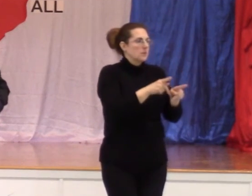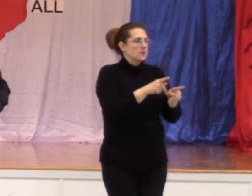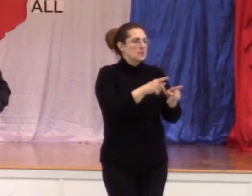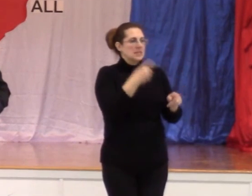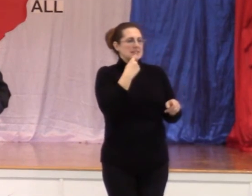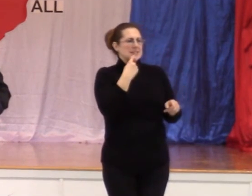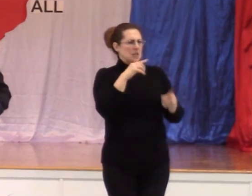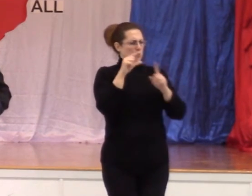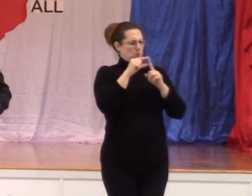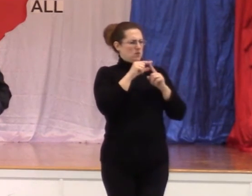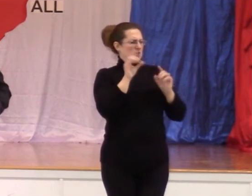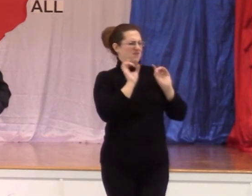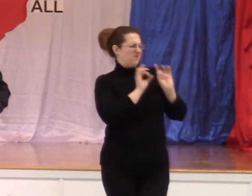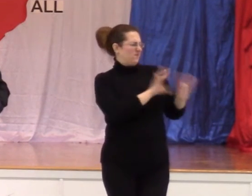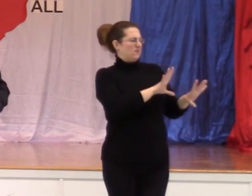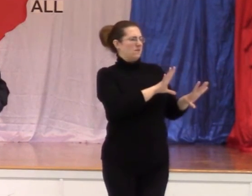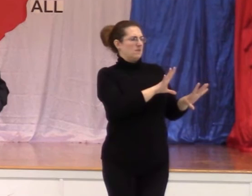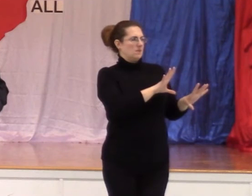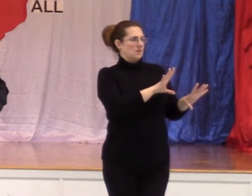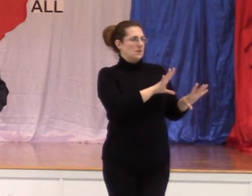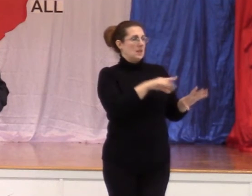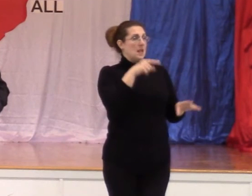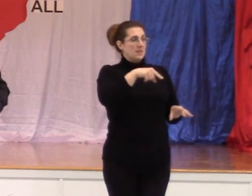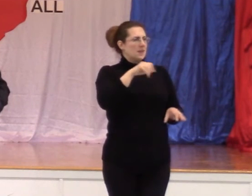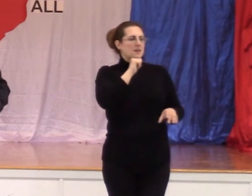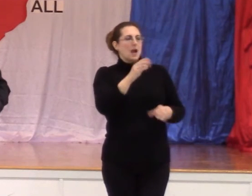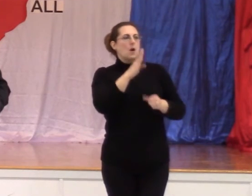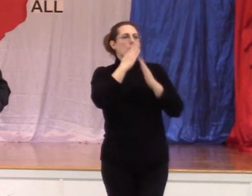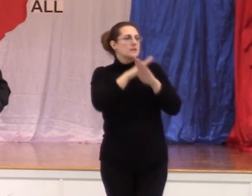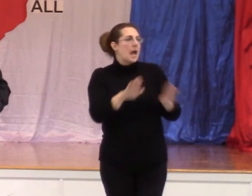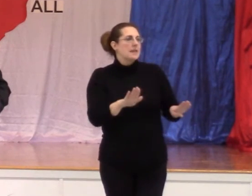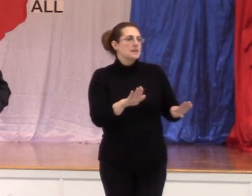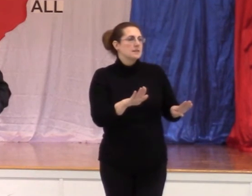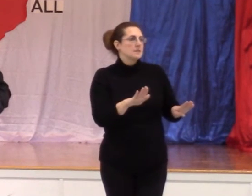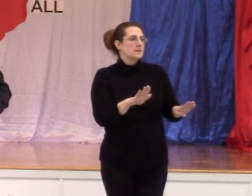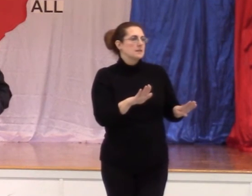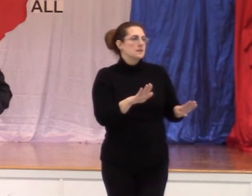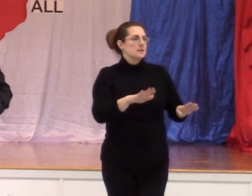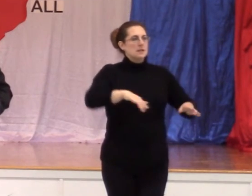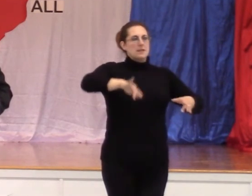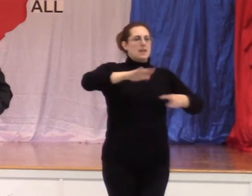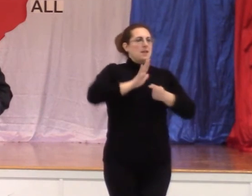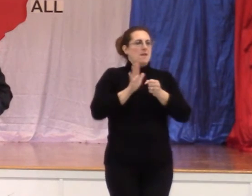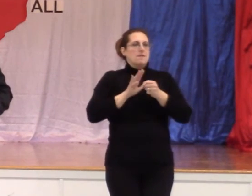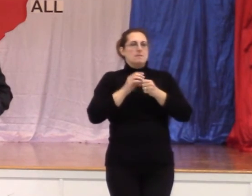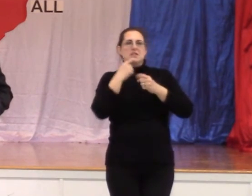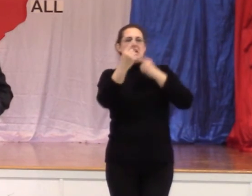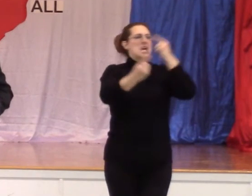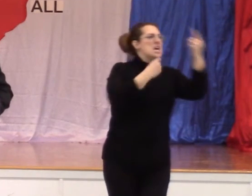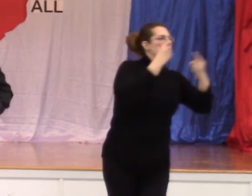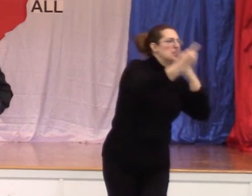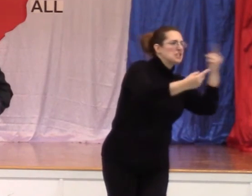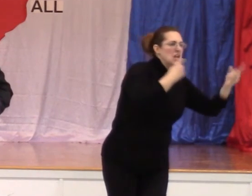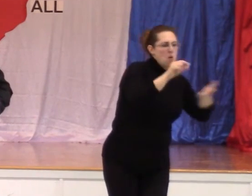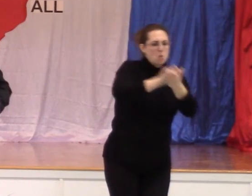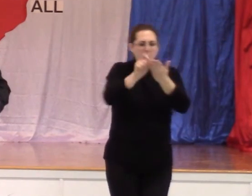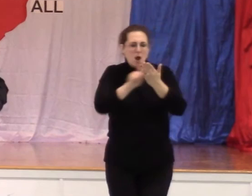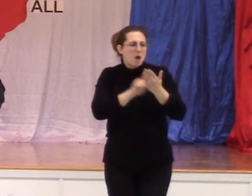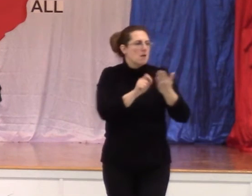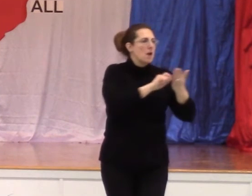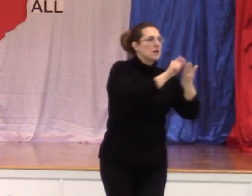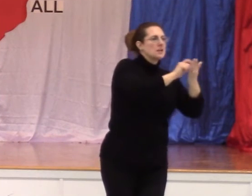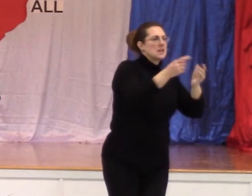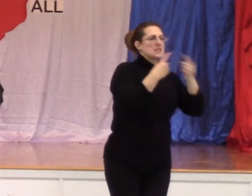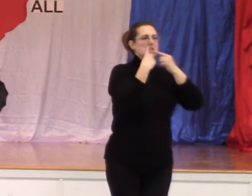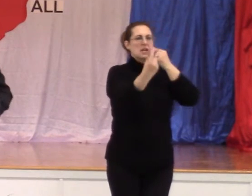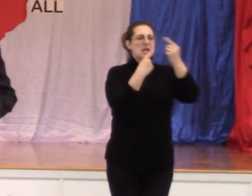word, and nevertheless, they themselves are not silent. But they fill the world with their prattings and writings, as though